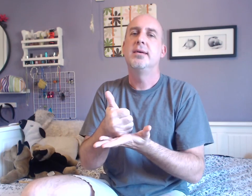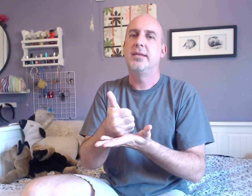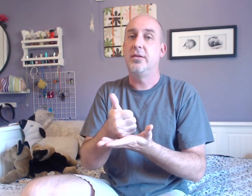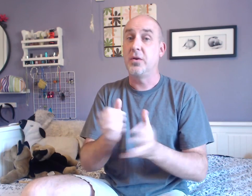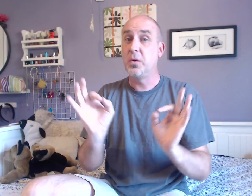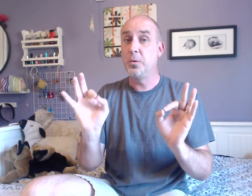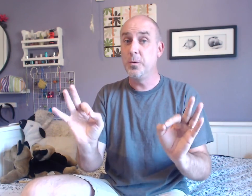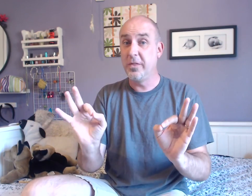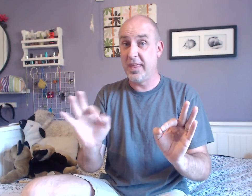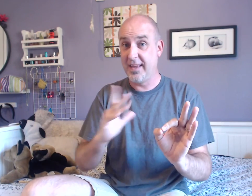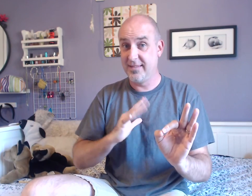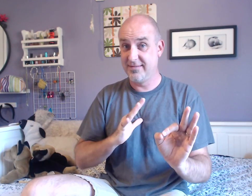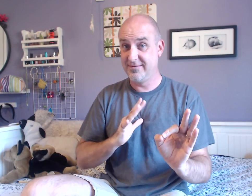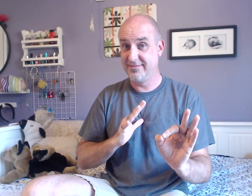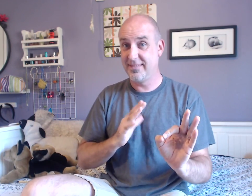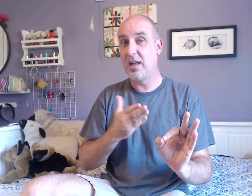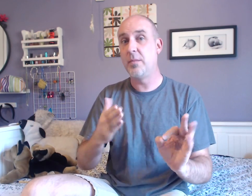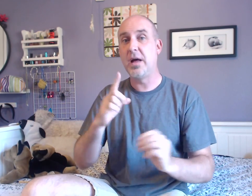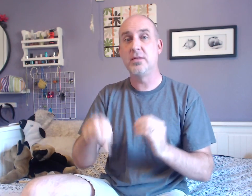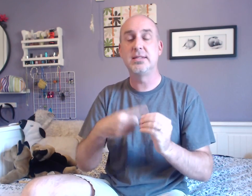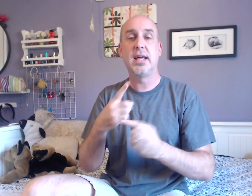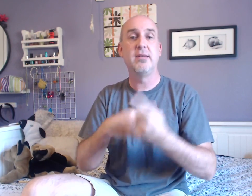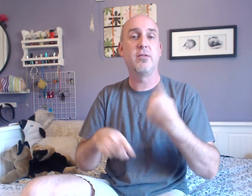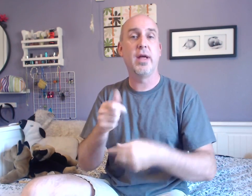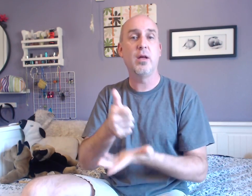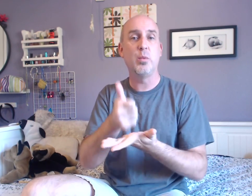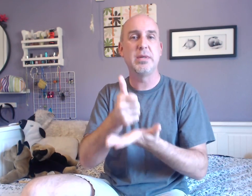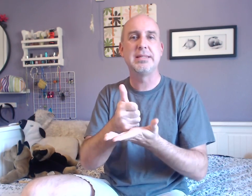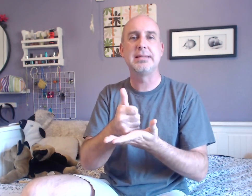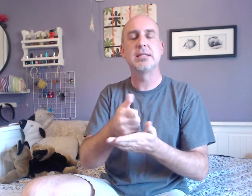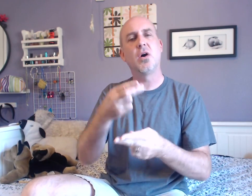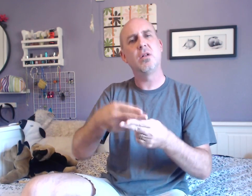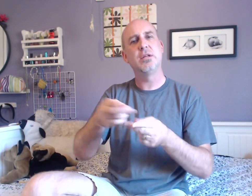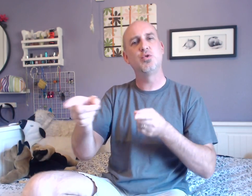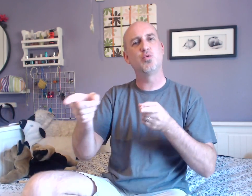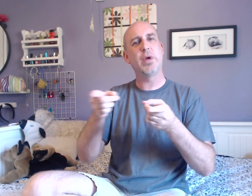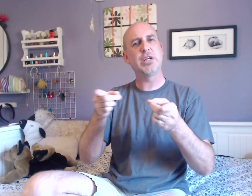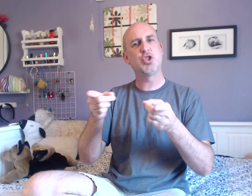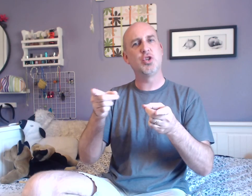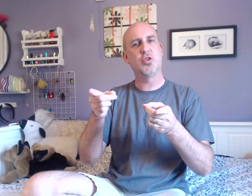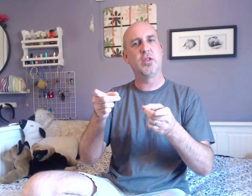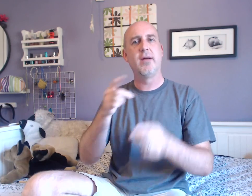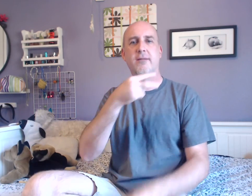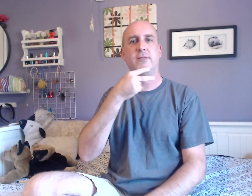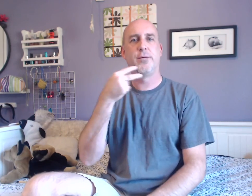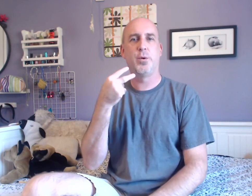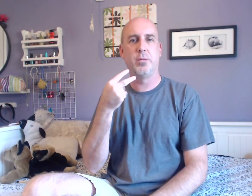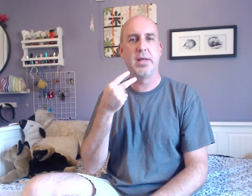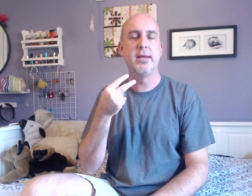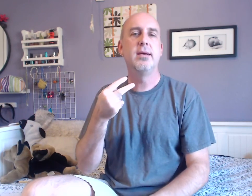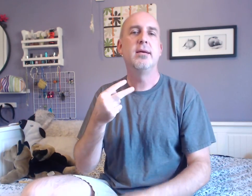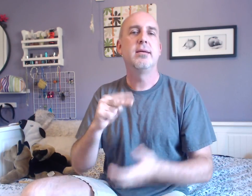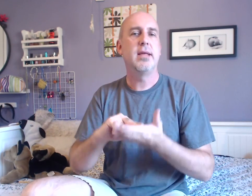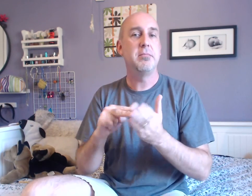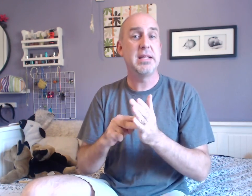Now, the cool thing about the sign for help is it's called a directional verb. That means